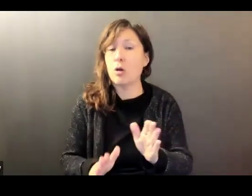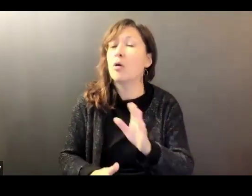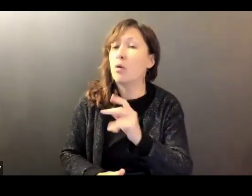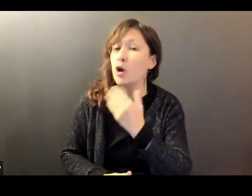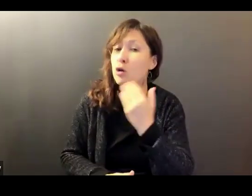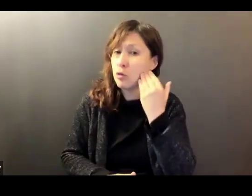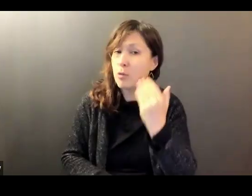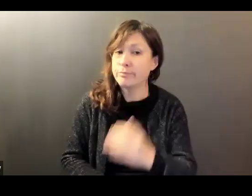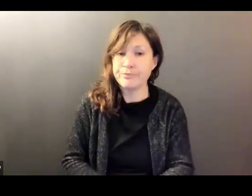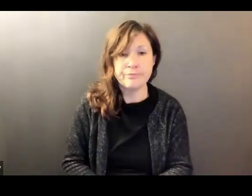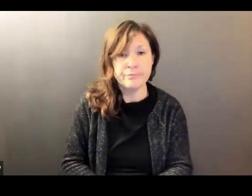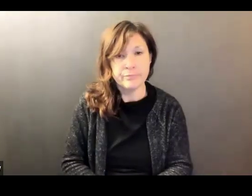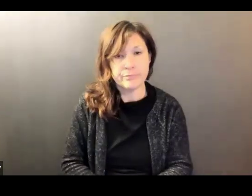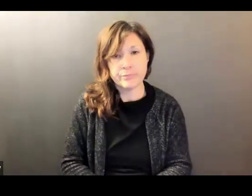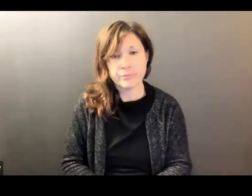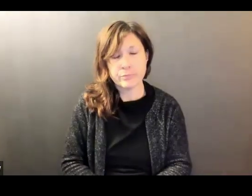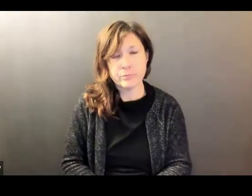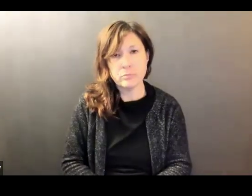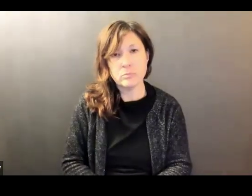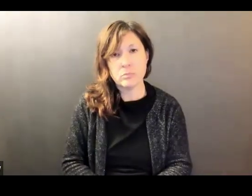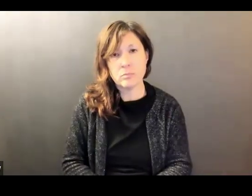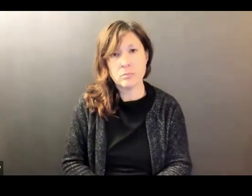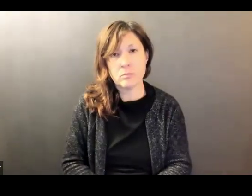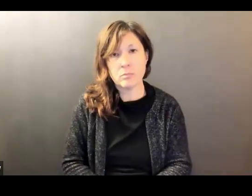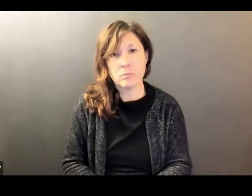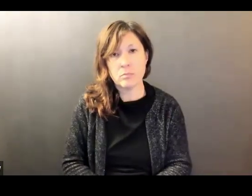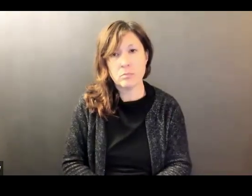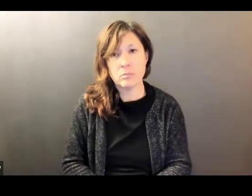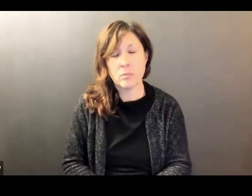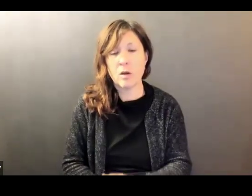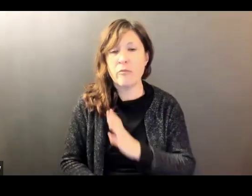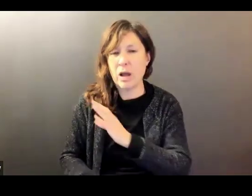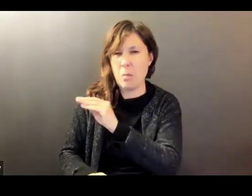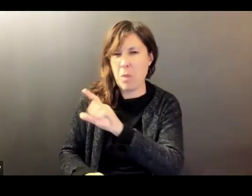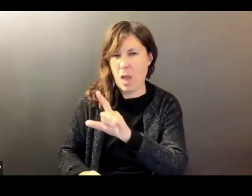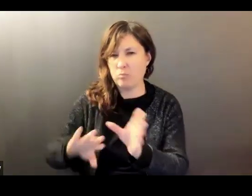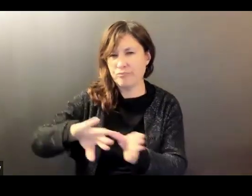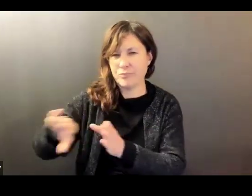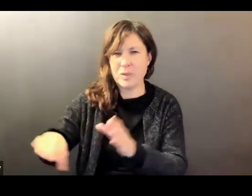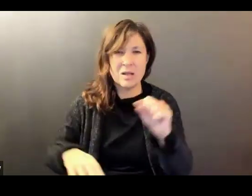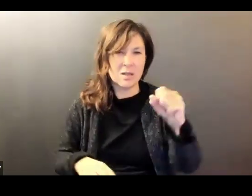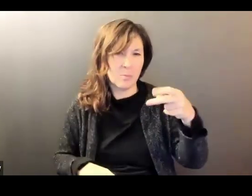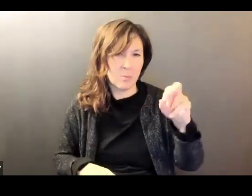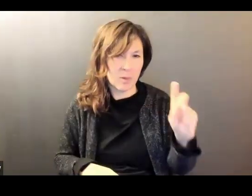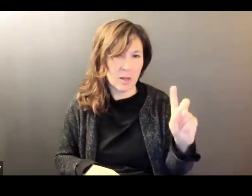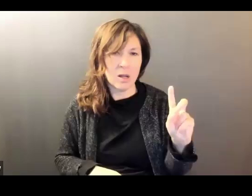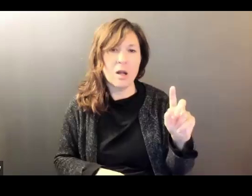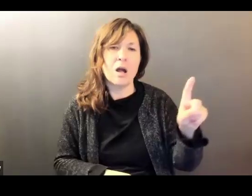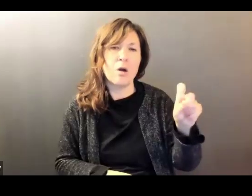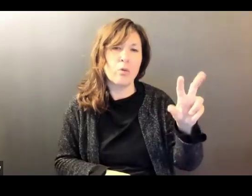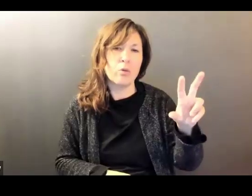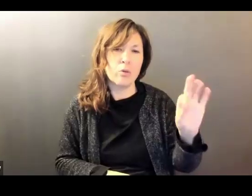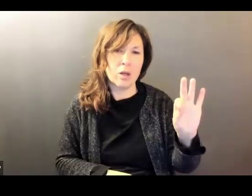much. Shifting to special education inclusion, it says 139 additional